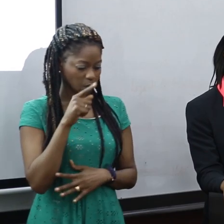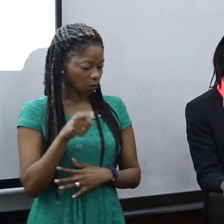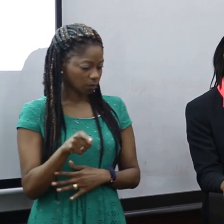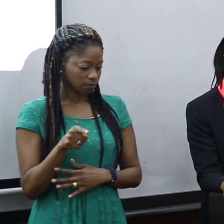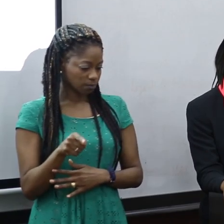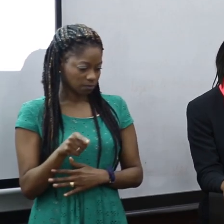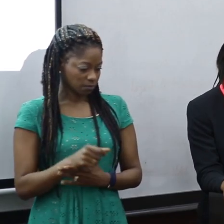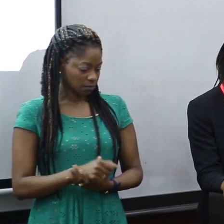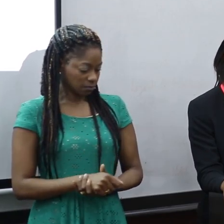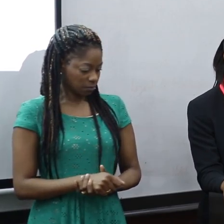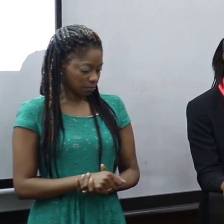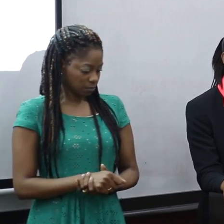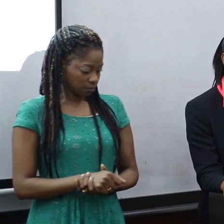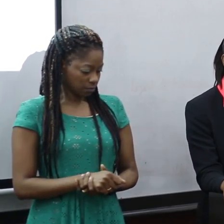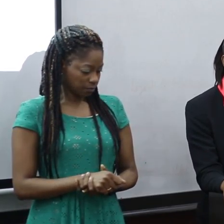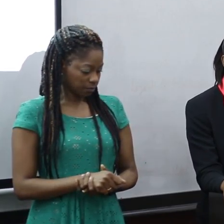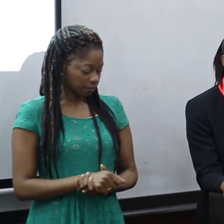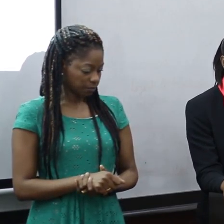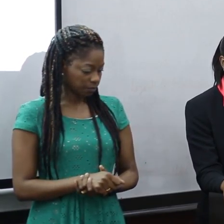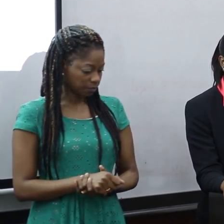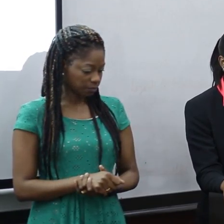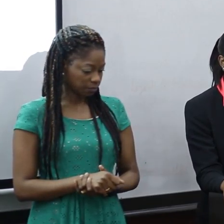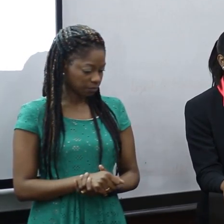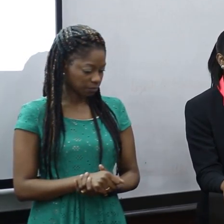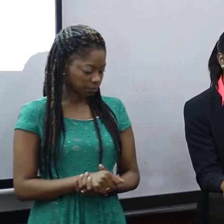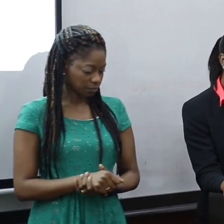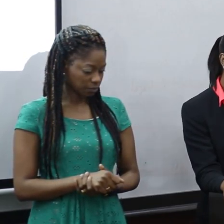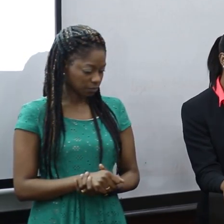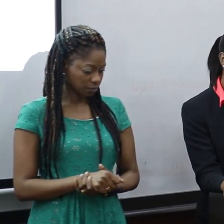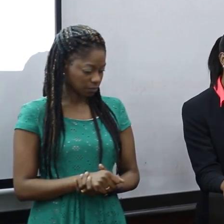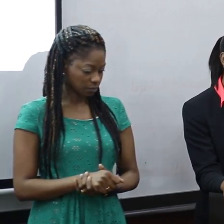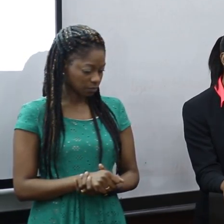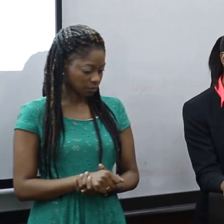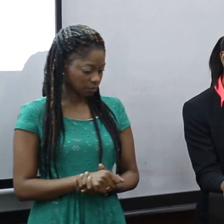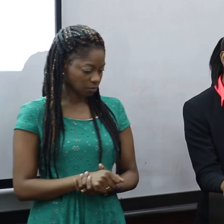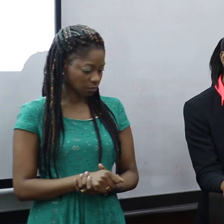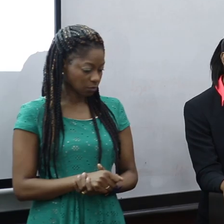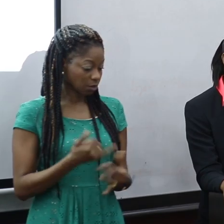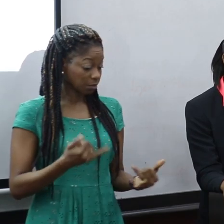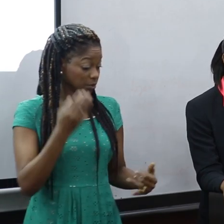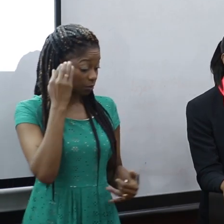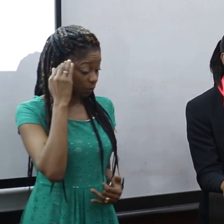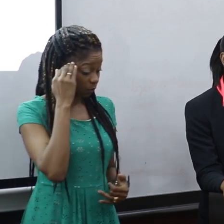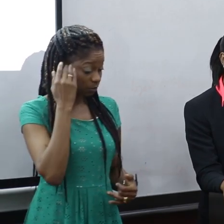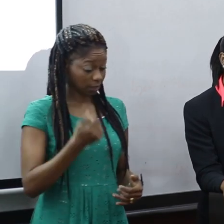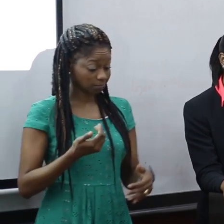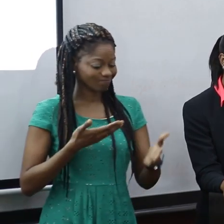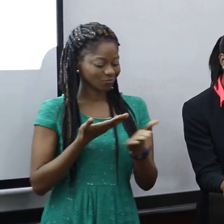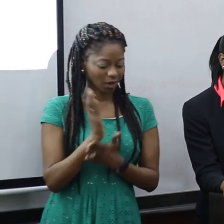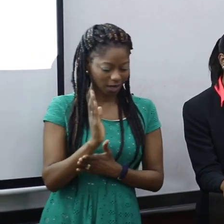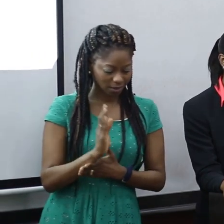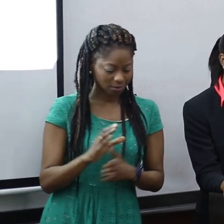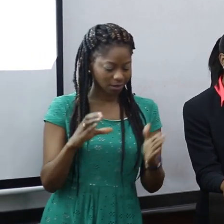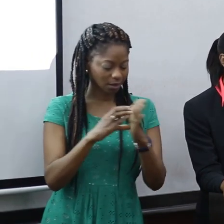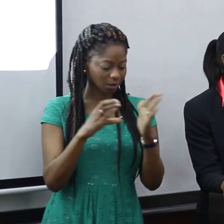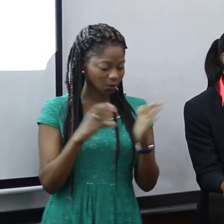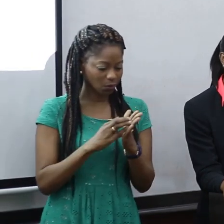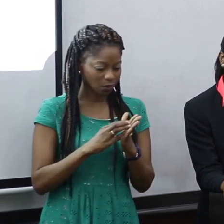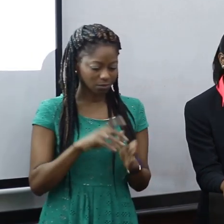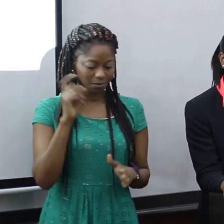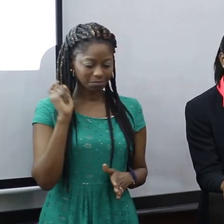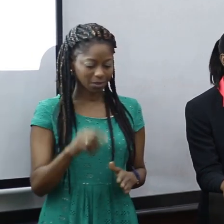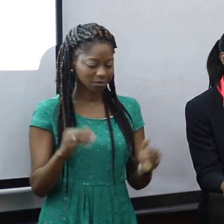for detention. Further, to ensure that it is non-discriminatory, a law for involuntary detention should apply